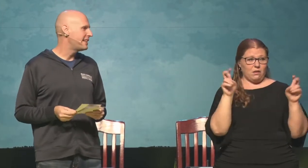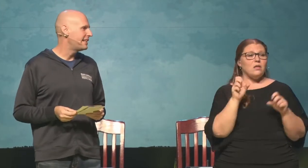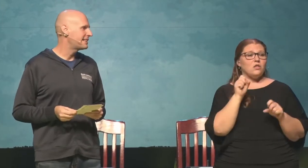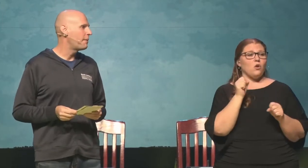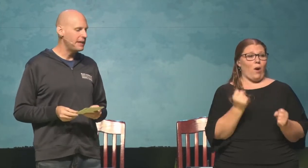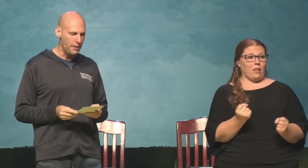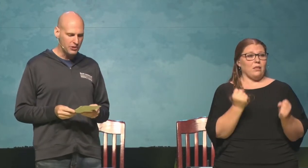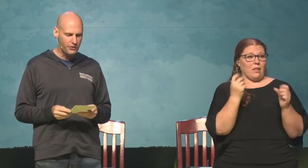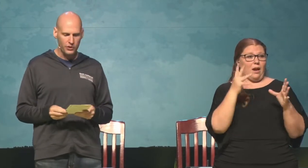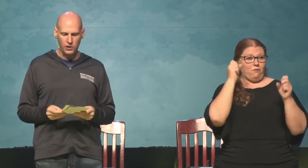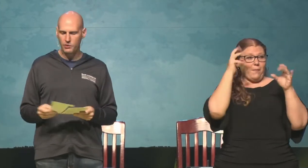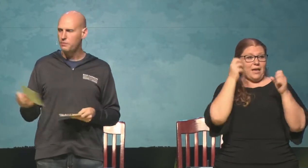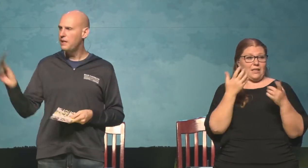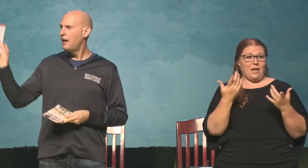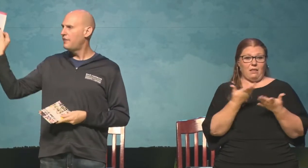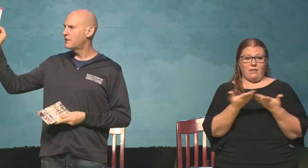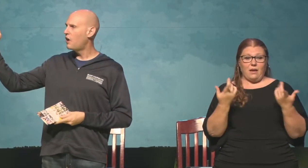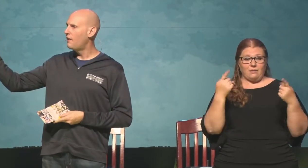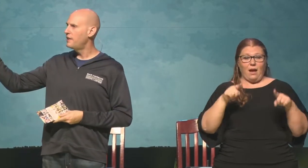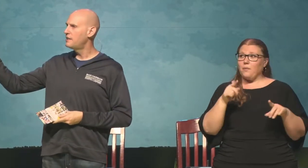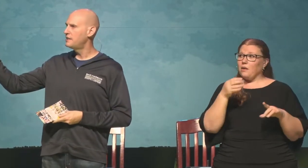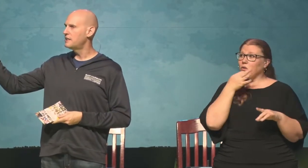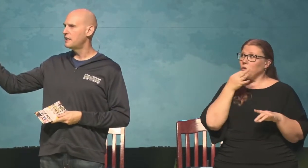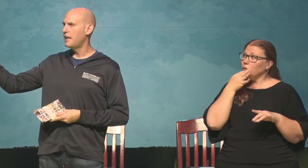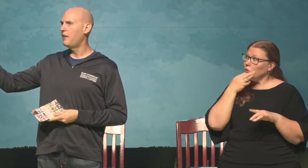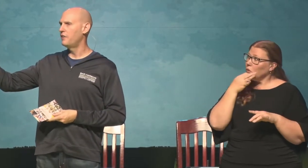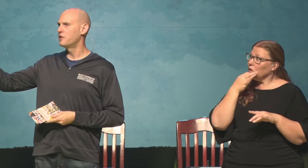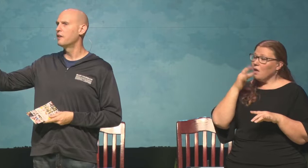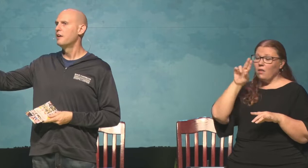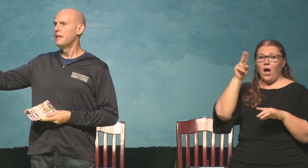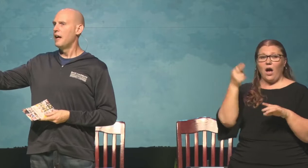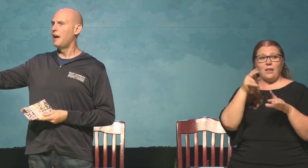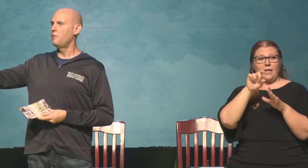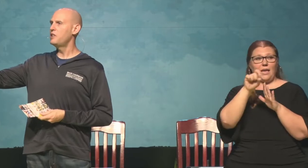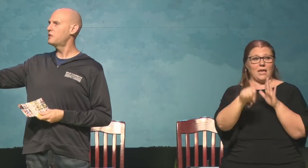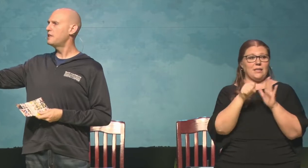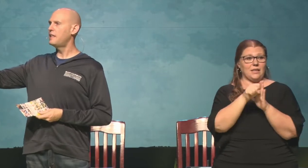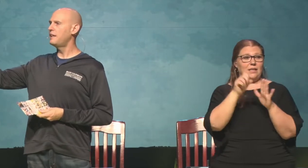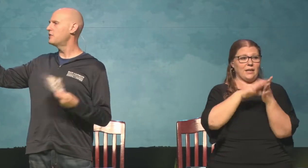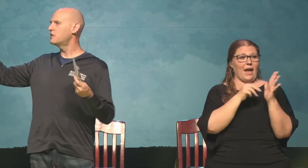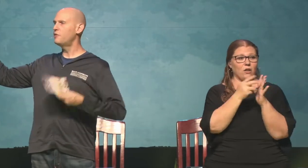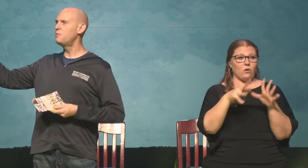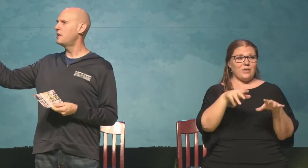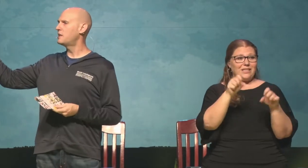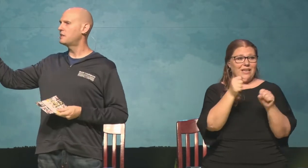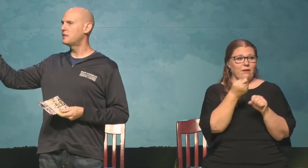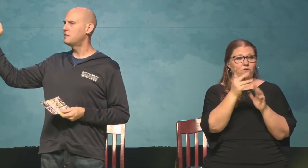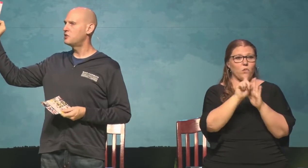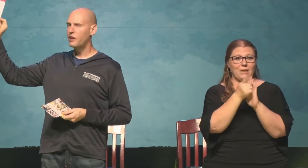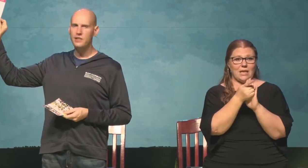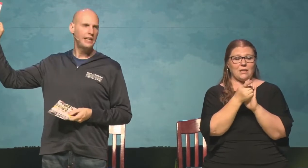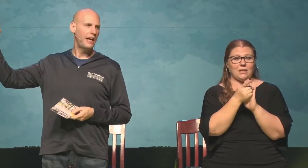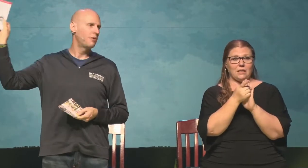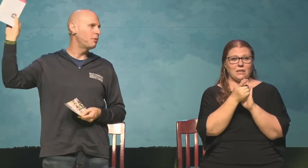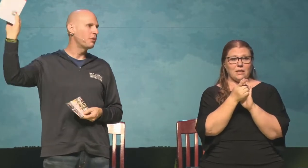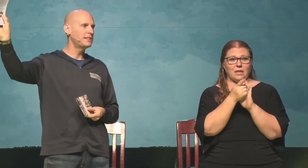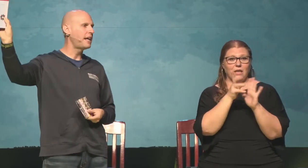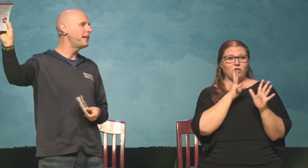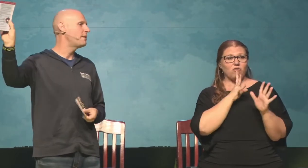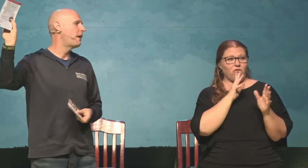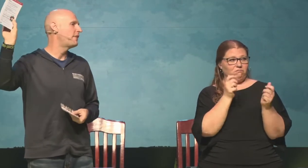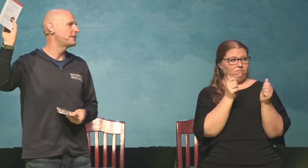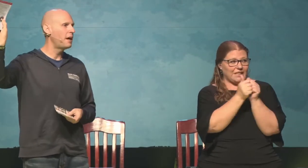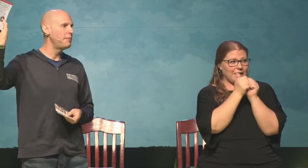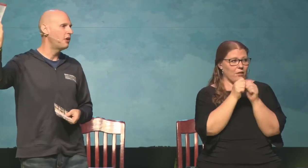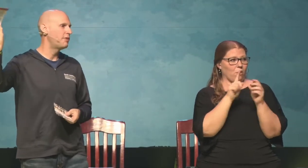amazing things coming up. So if you'll look with me at this holiday season calendar, we just want to take just a few minutes to share together what we're